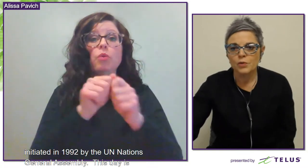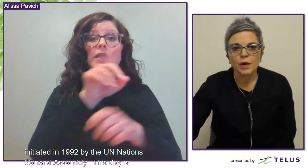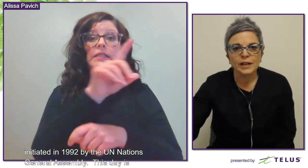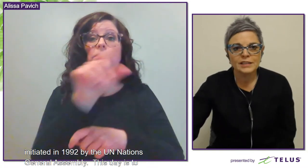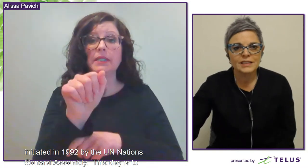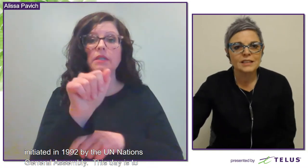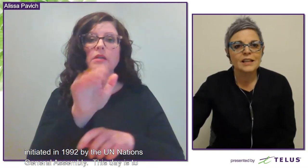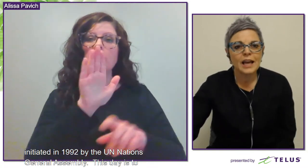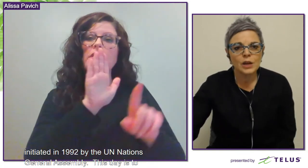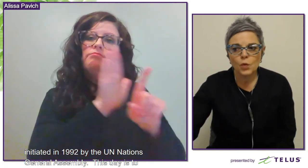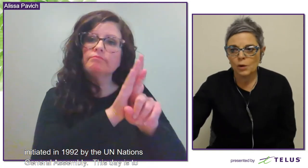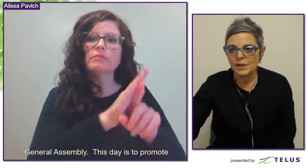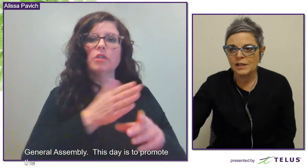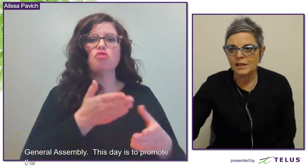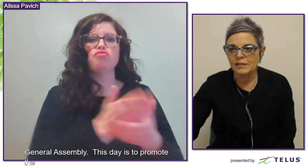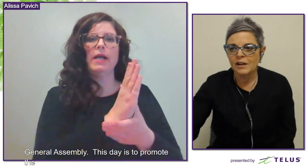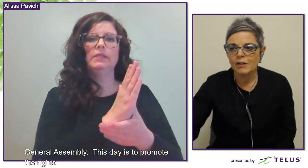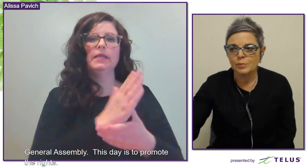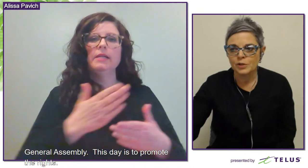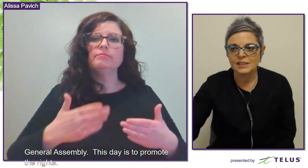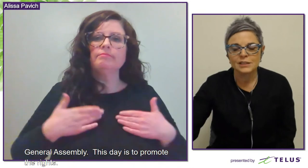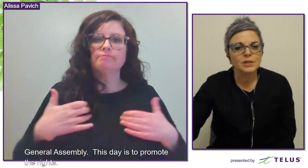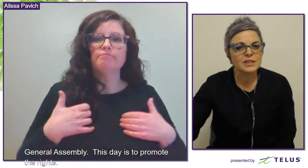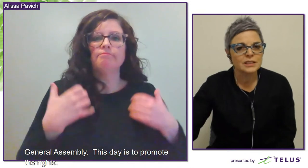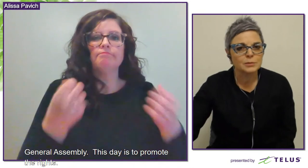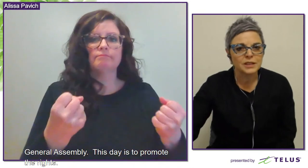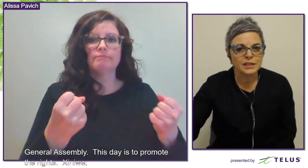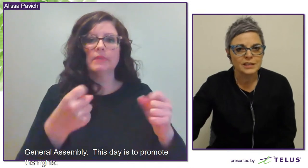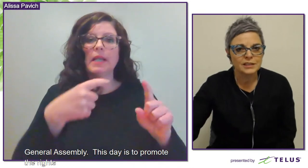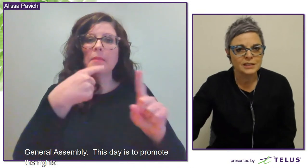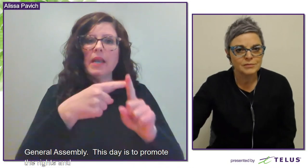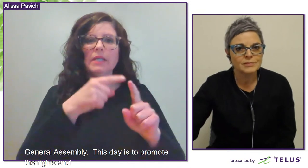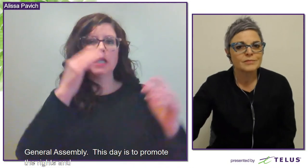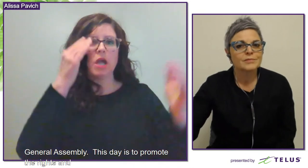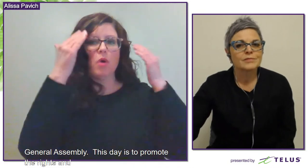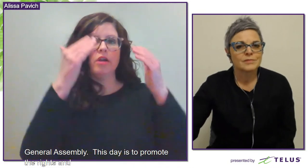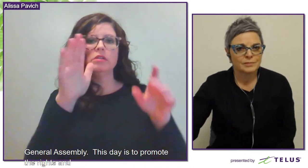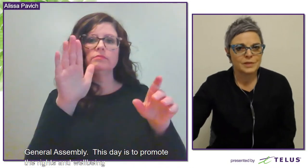promote the rights and well-being of persons with